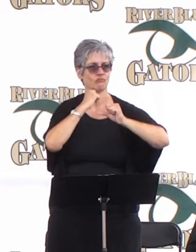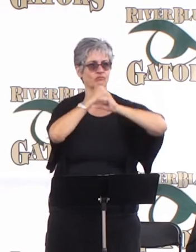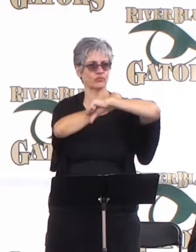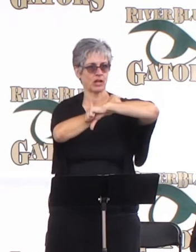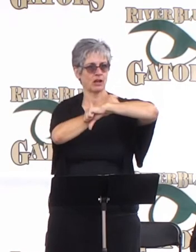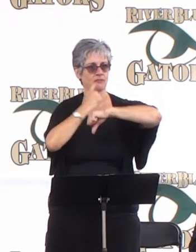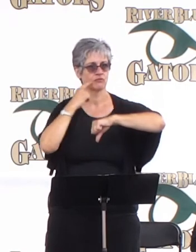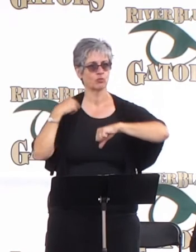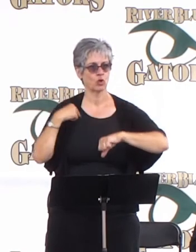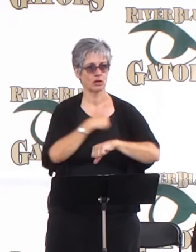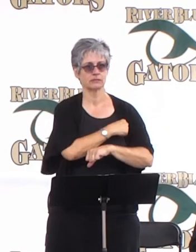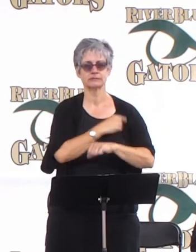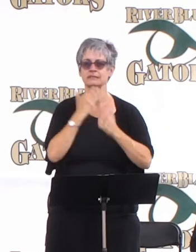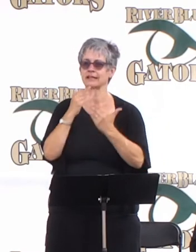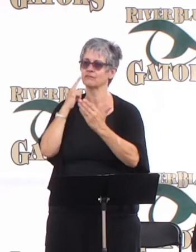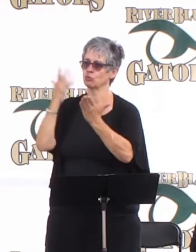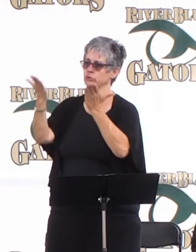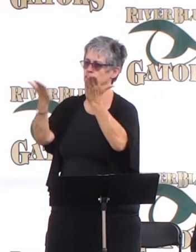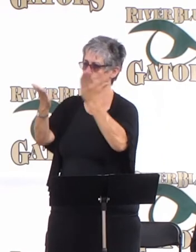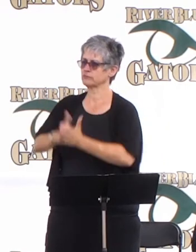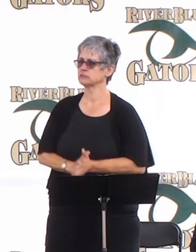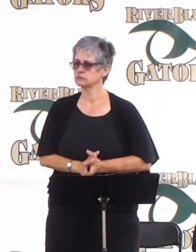service.